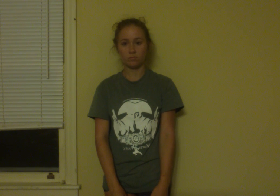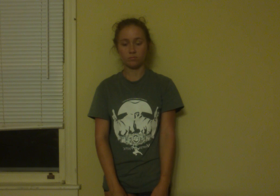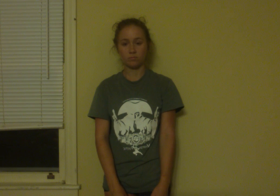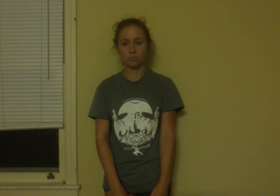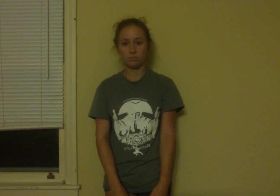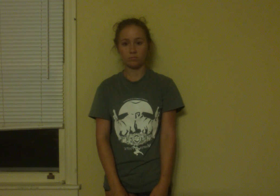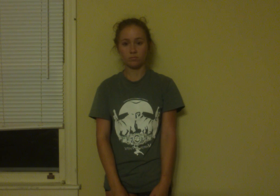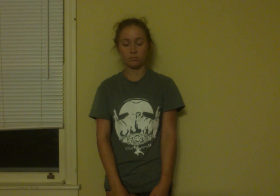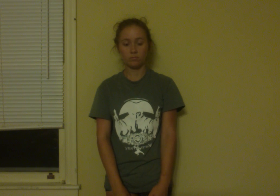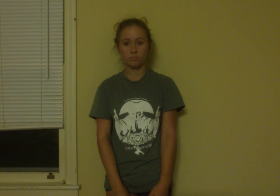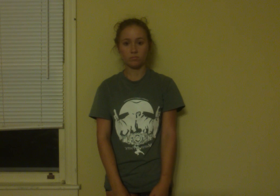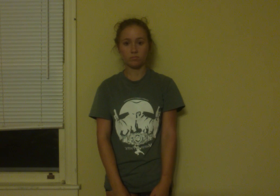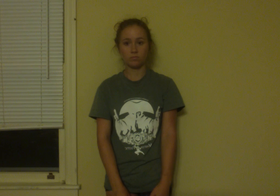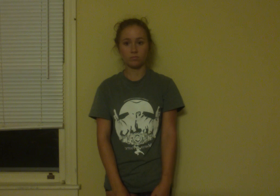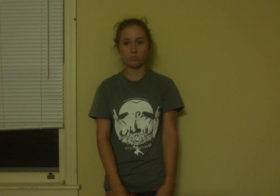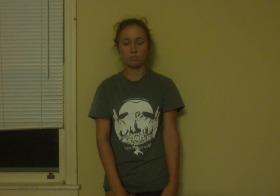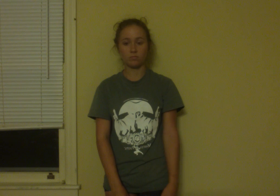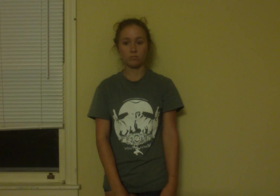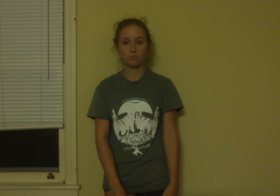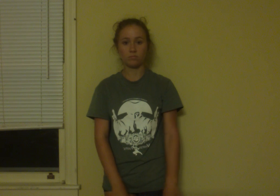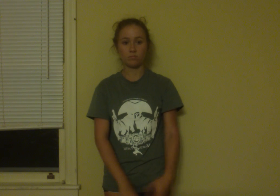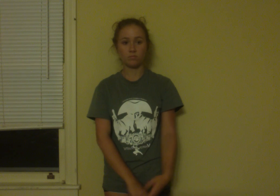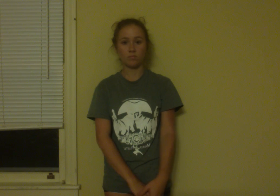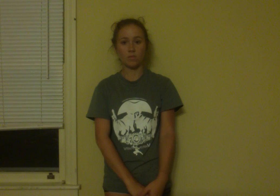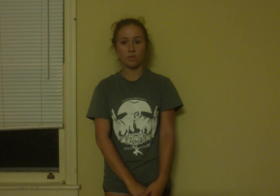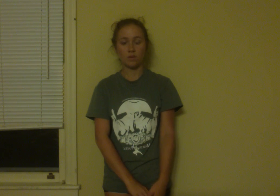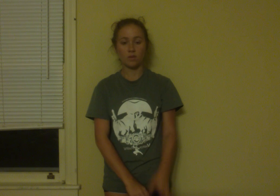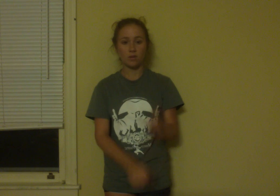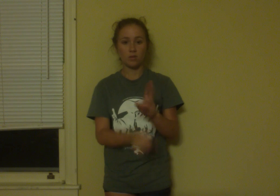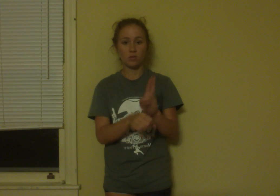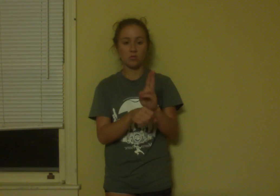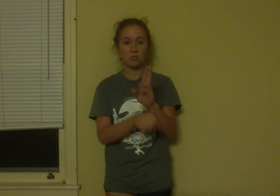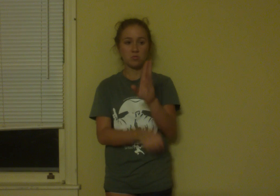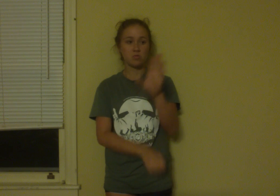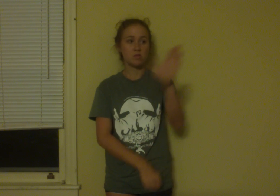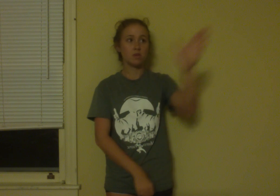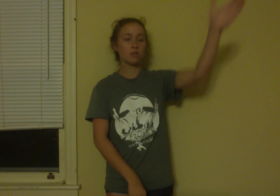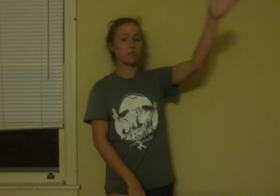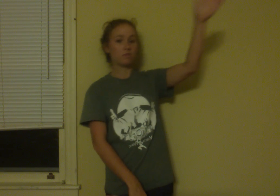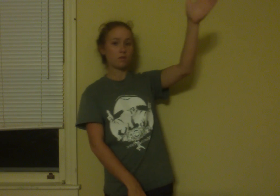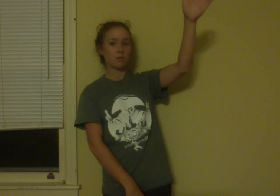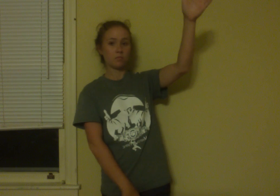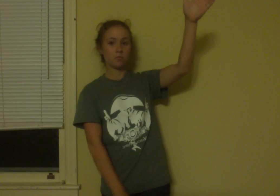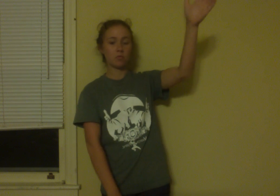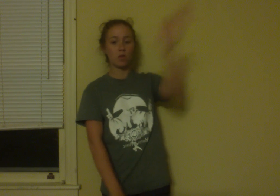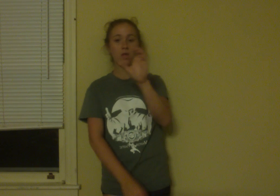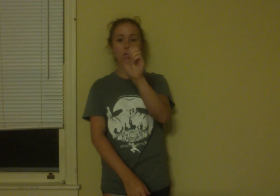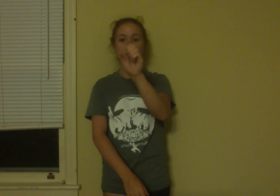Side pull, left heel to a slopey crimp, and you have to go into the pinch.